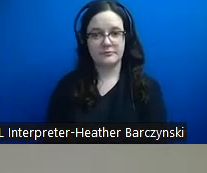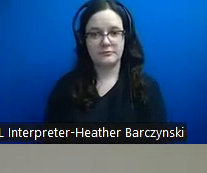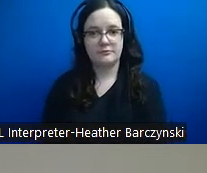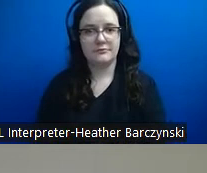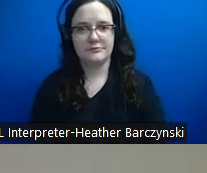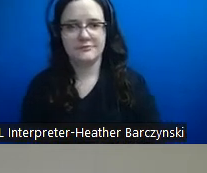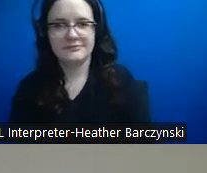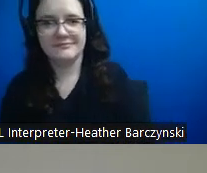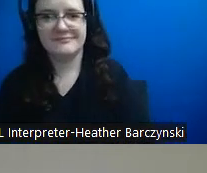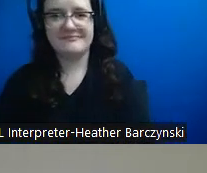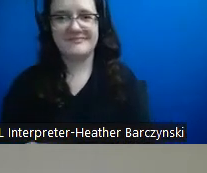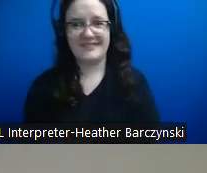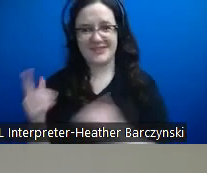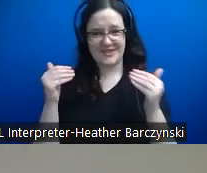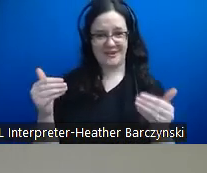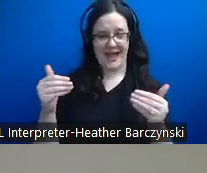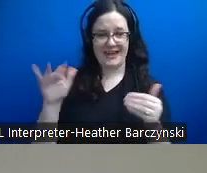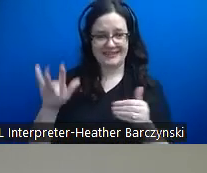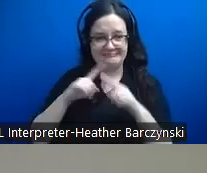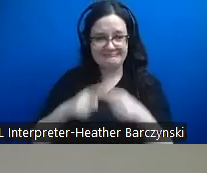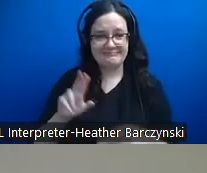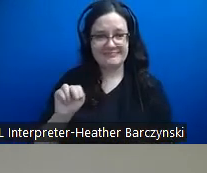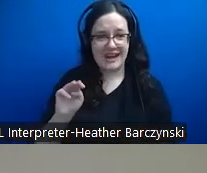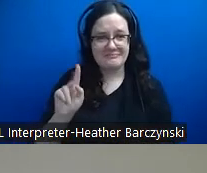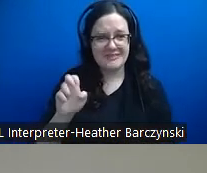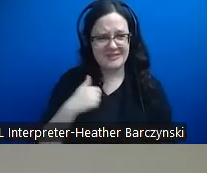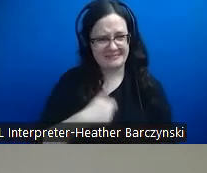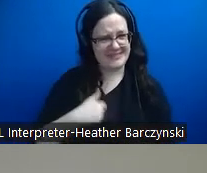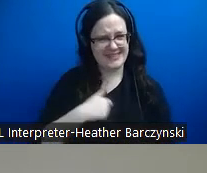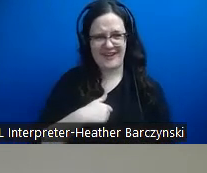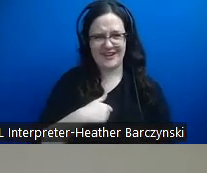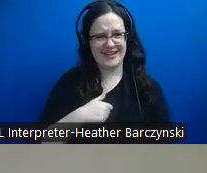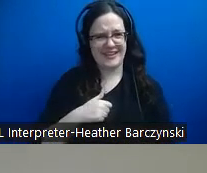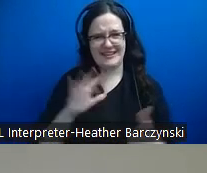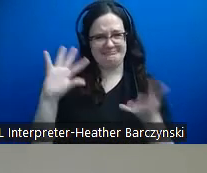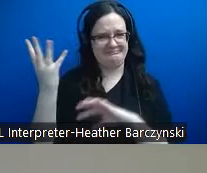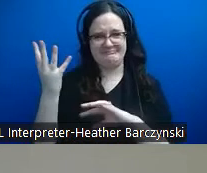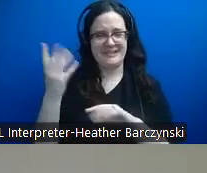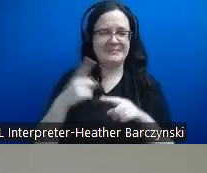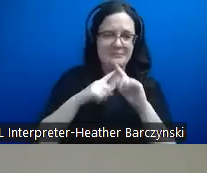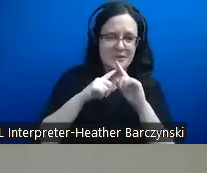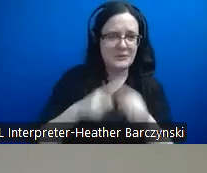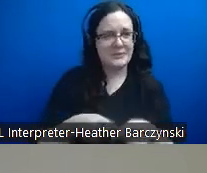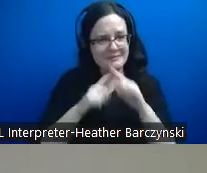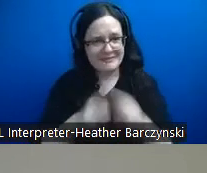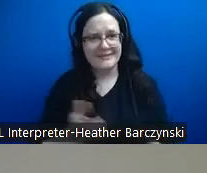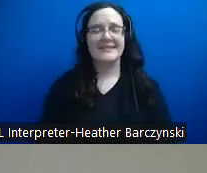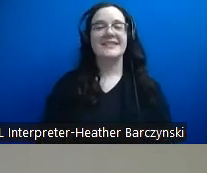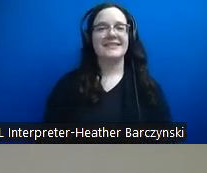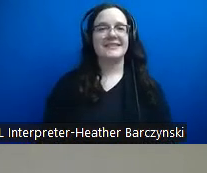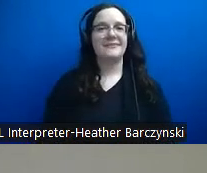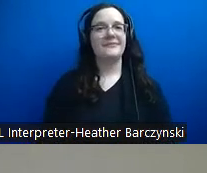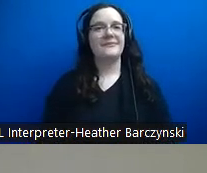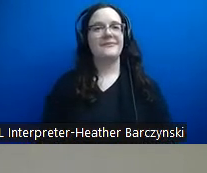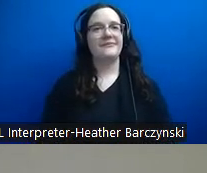Go ahead and ask you to unmute. I apologize that you keep getting muted. There we go. Yeah, so